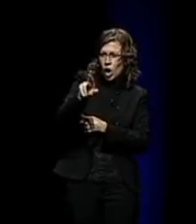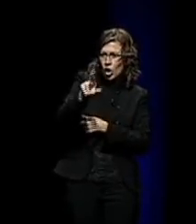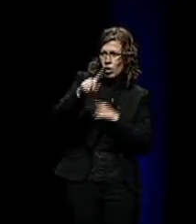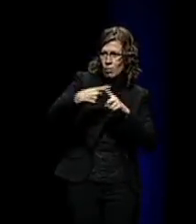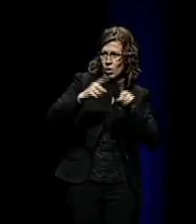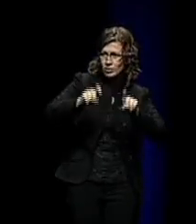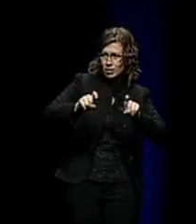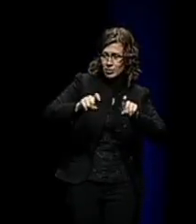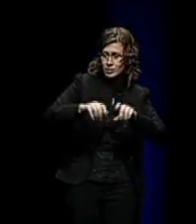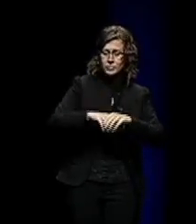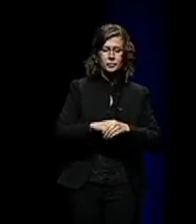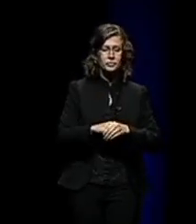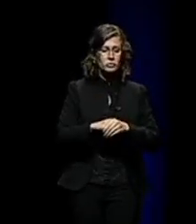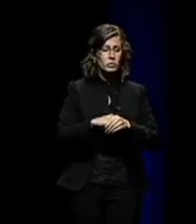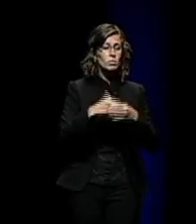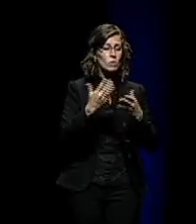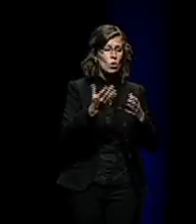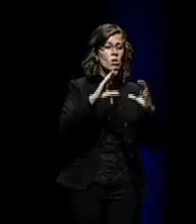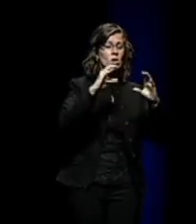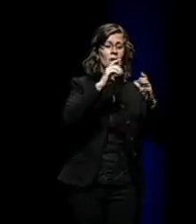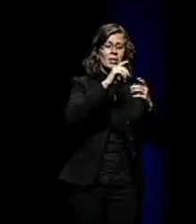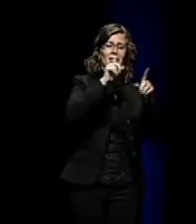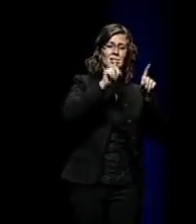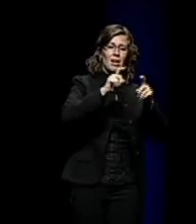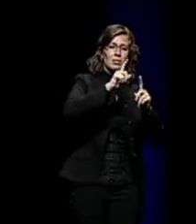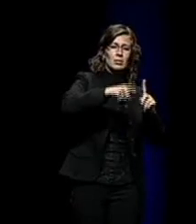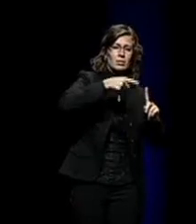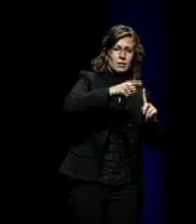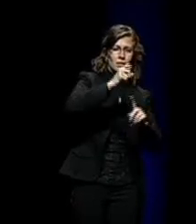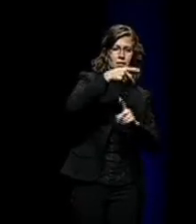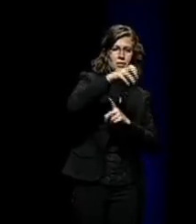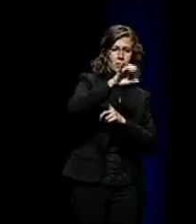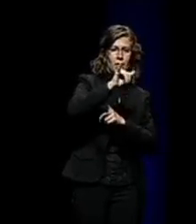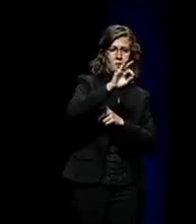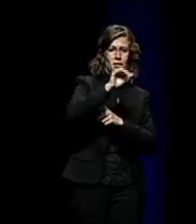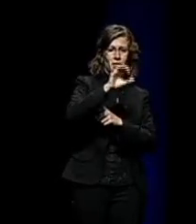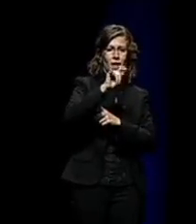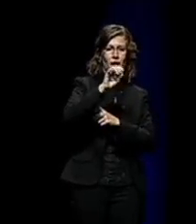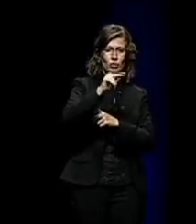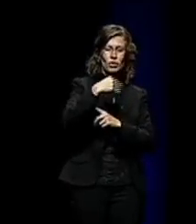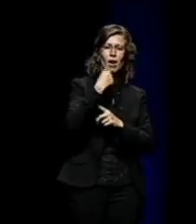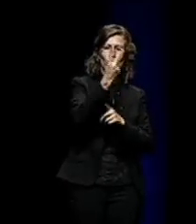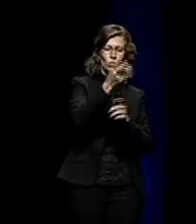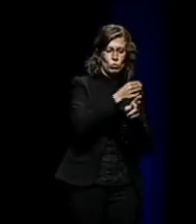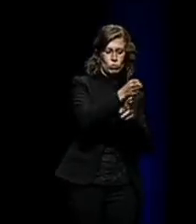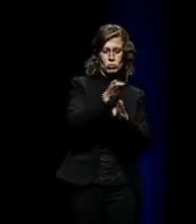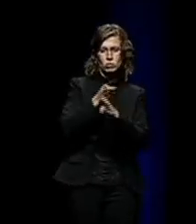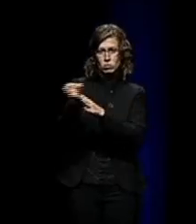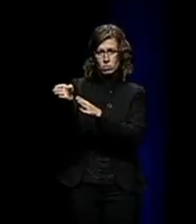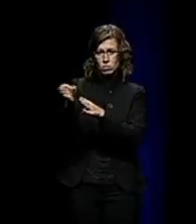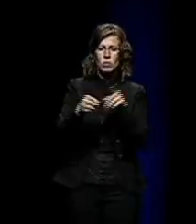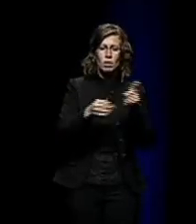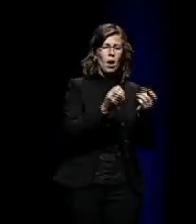has two branches. That leads to the design and development of both multiple choice and performance tests. So performance